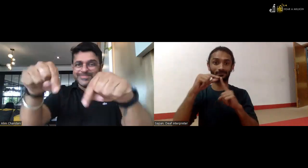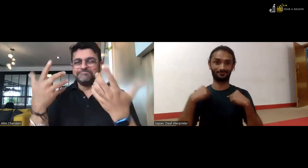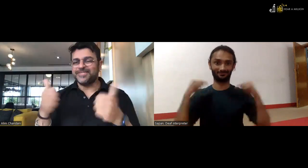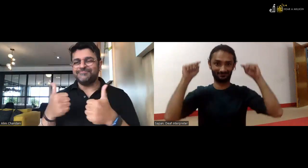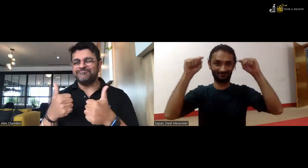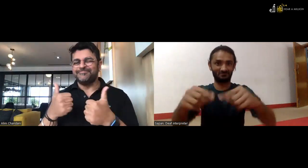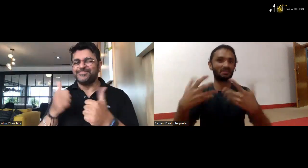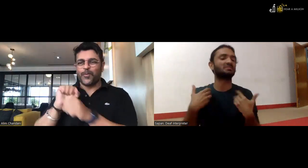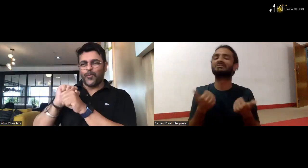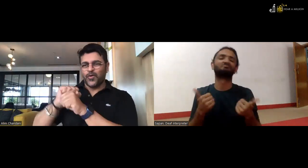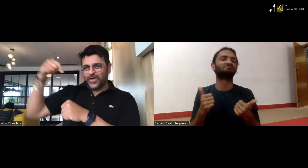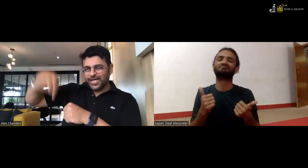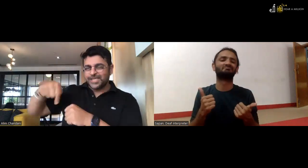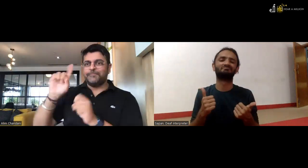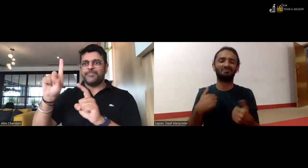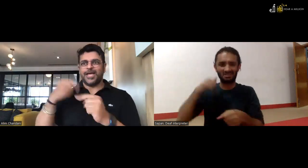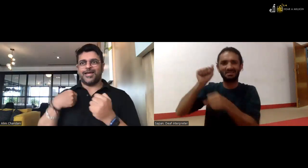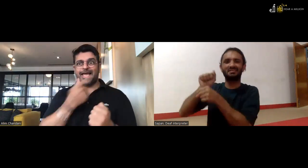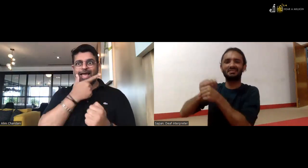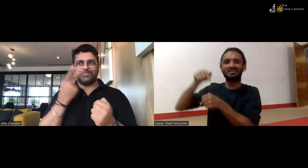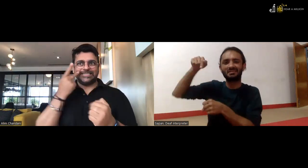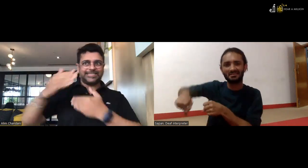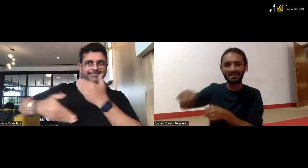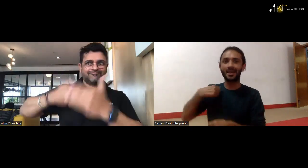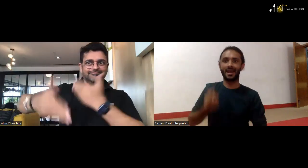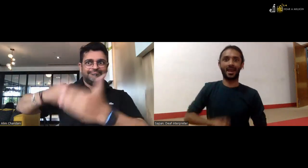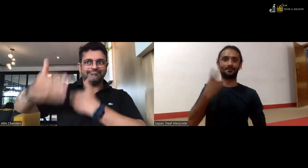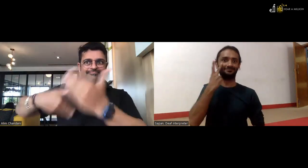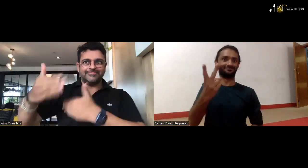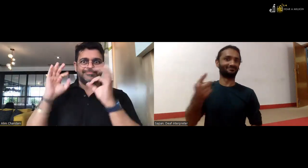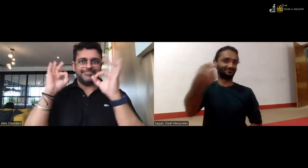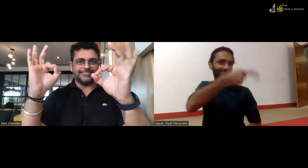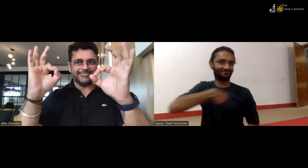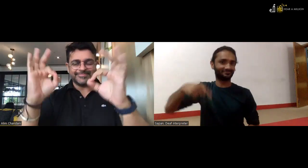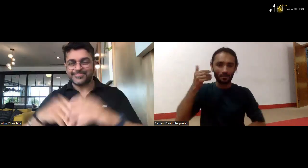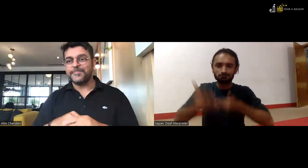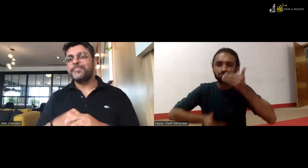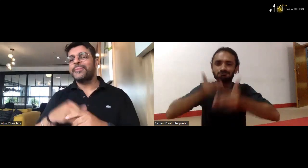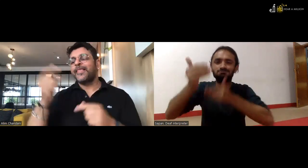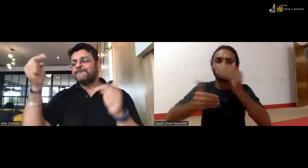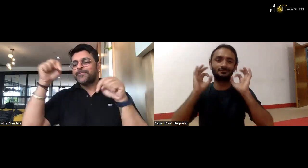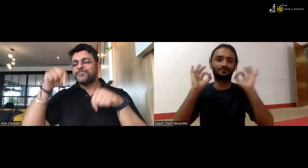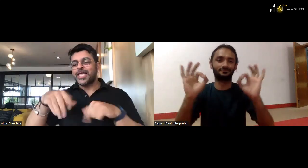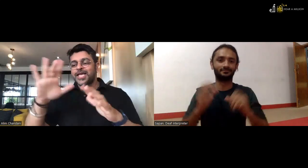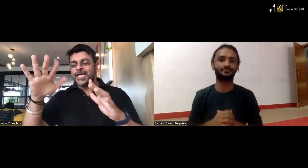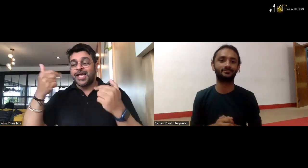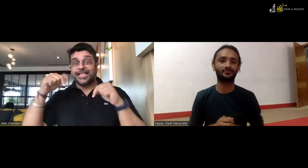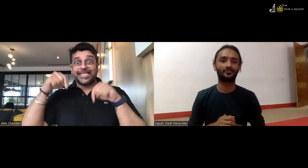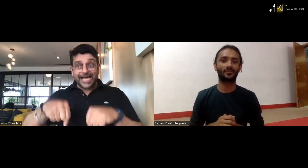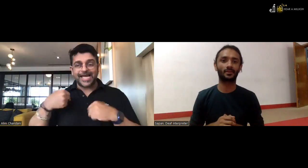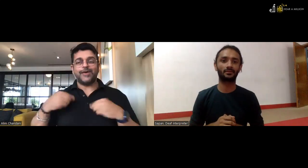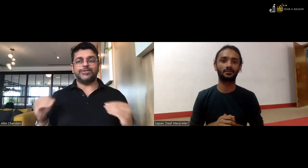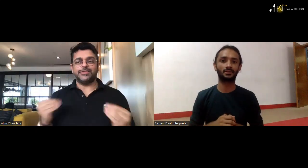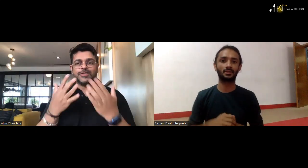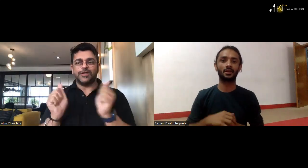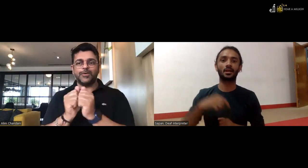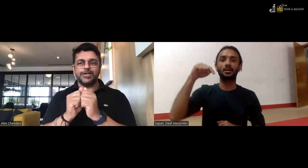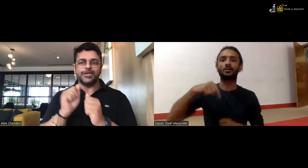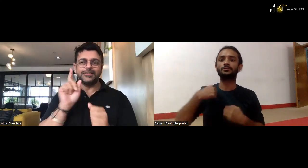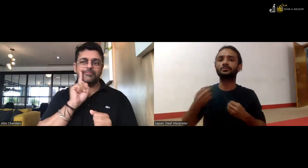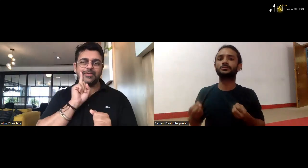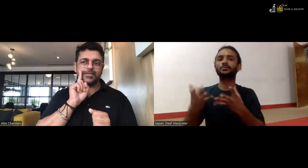Vashish's presentation. I definitely want to be there for DLP, but I'm so happy to see how it's progressing, and it's amazing.